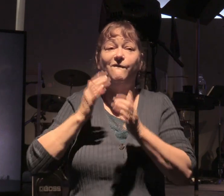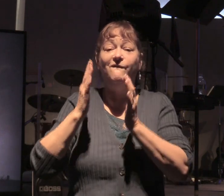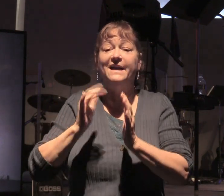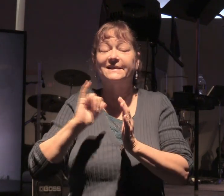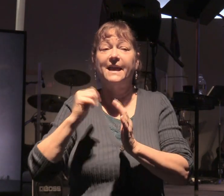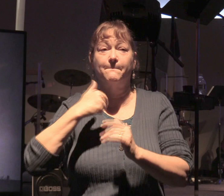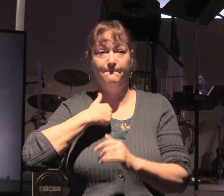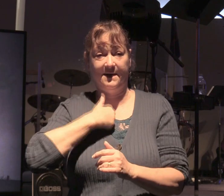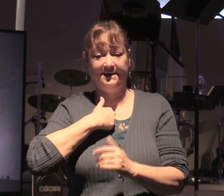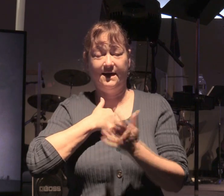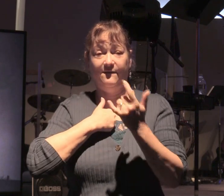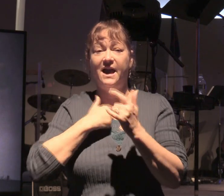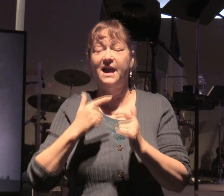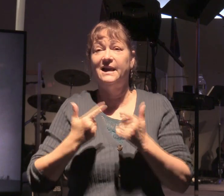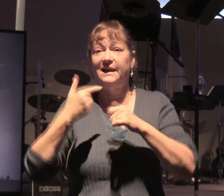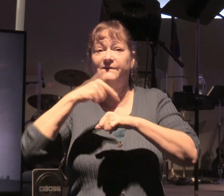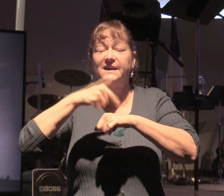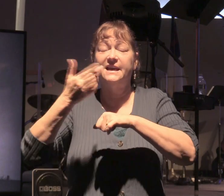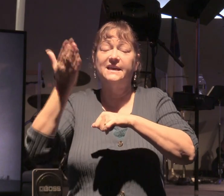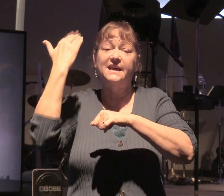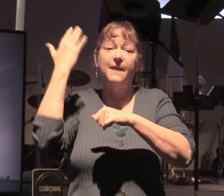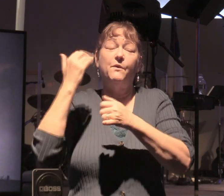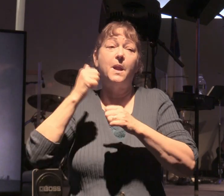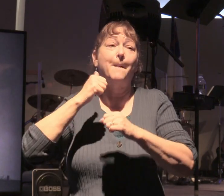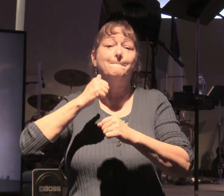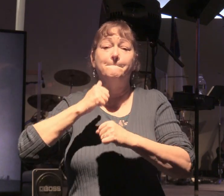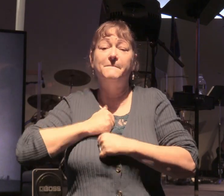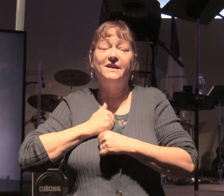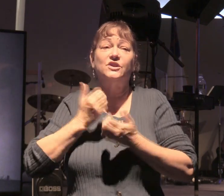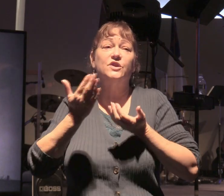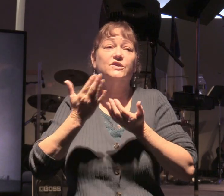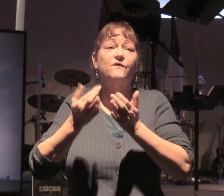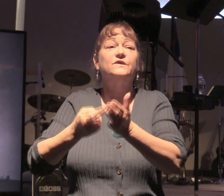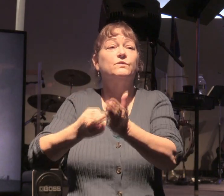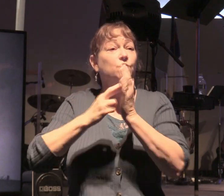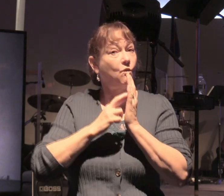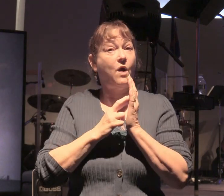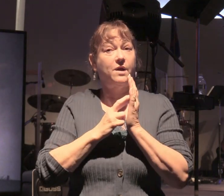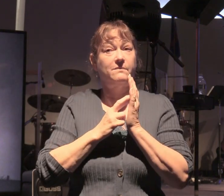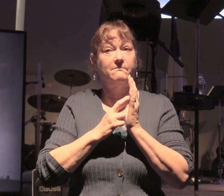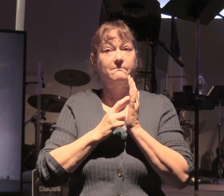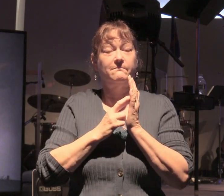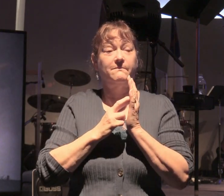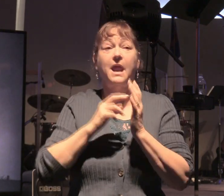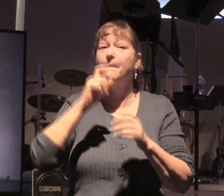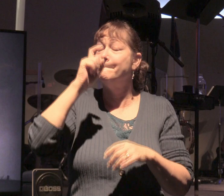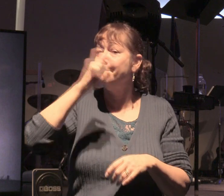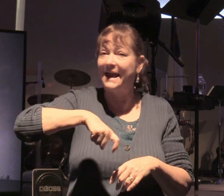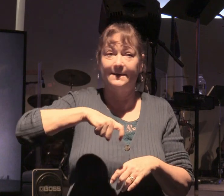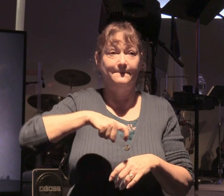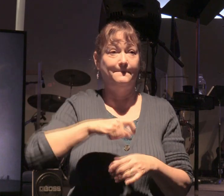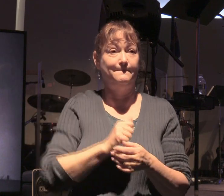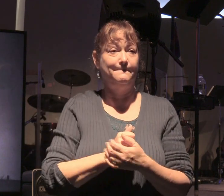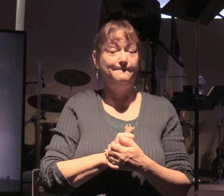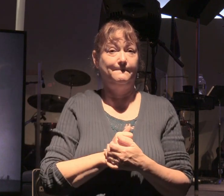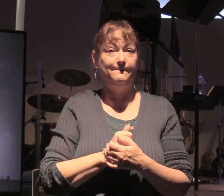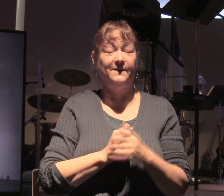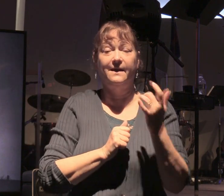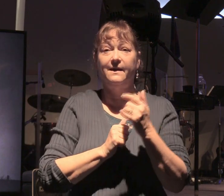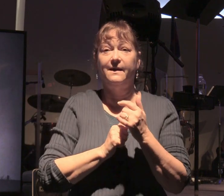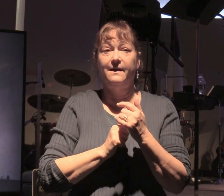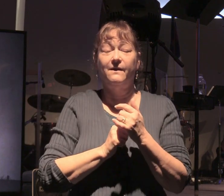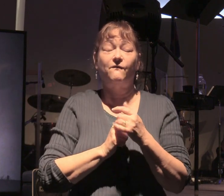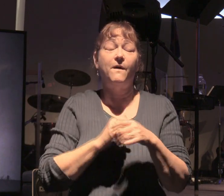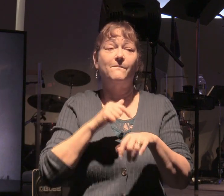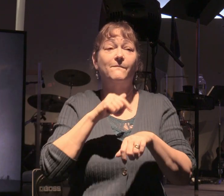myself, lived in a time when military service was a requirement. It was mandatory. From the ages